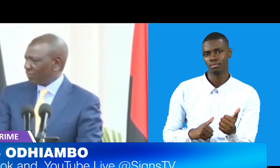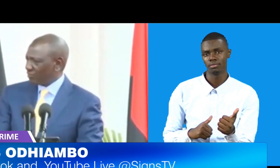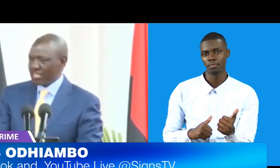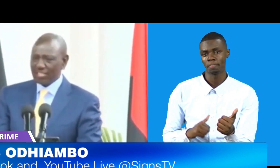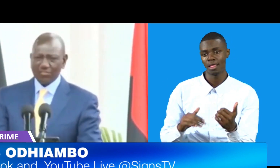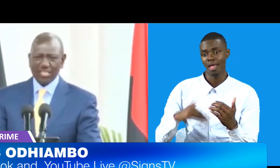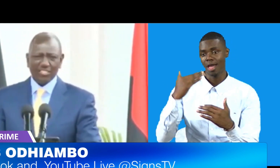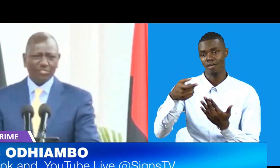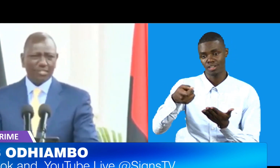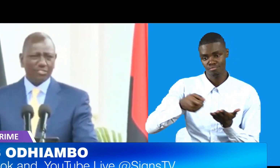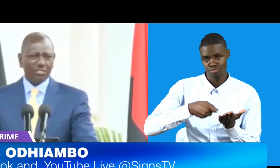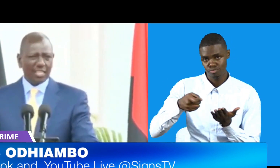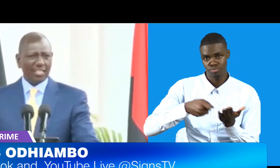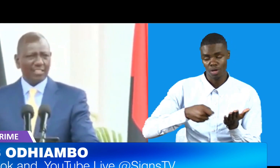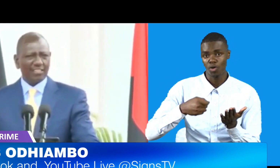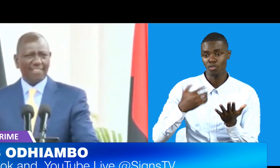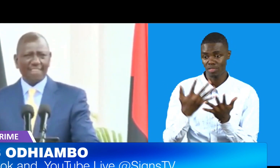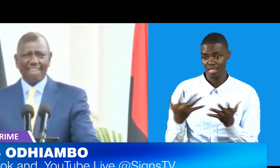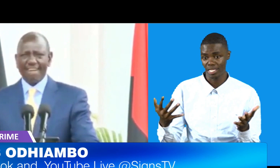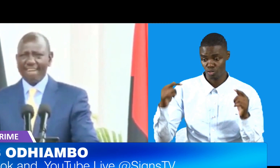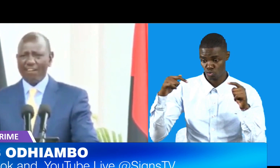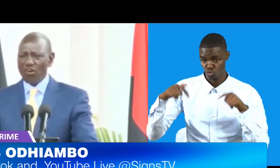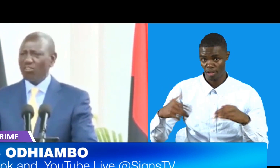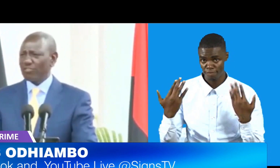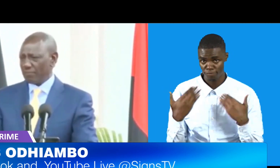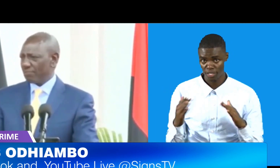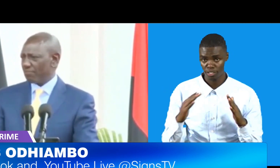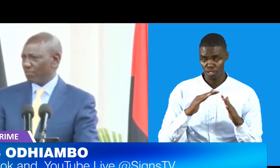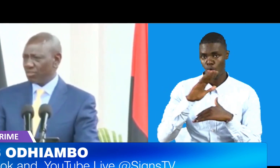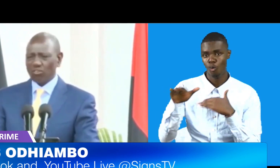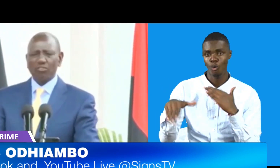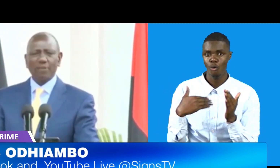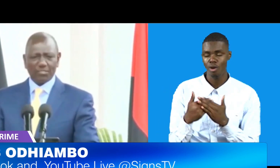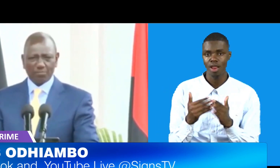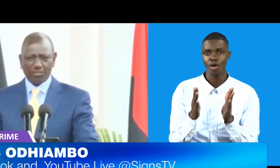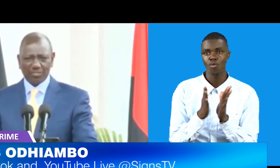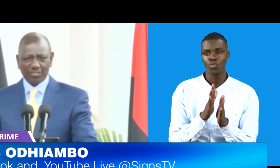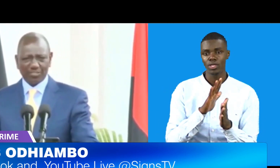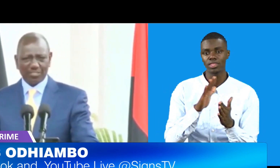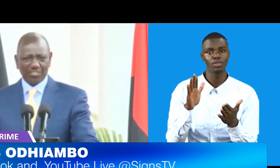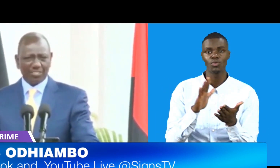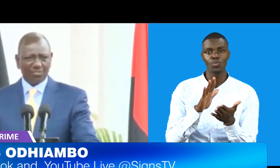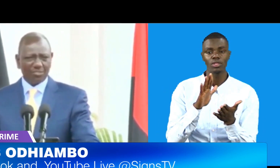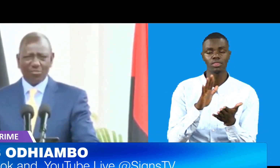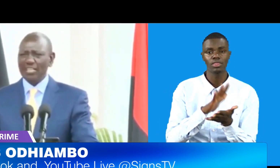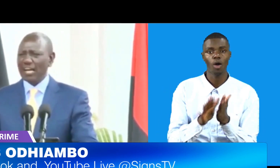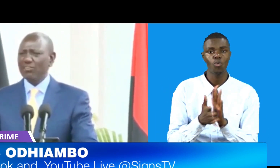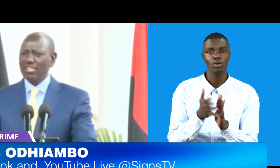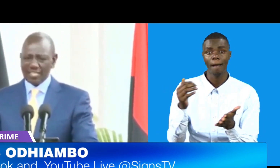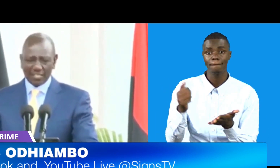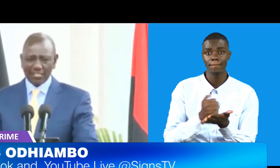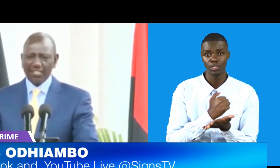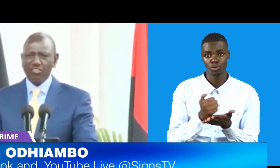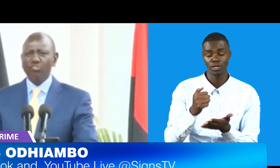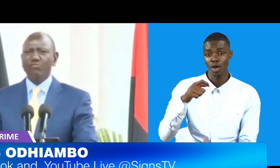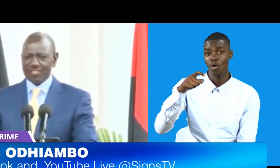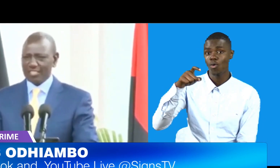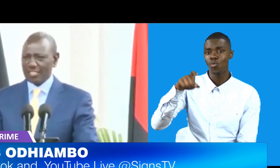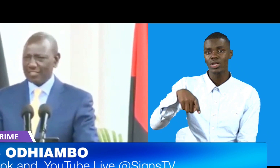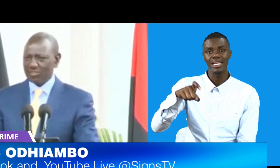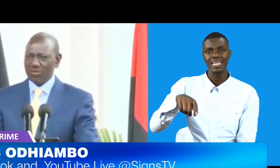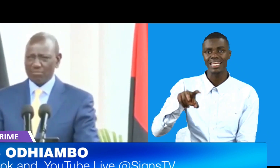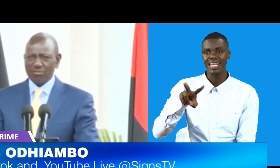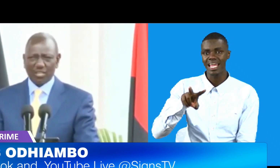after the signing of the instrument today, all of them, with all passports, will now need no